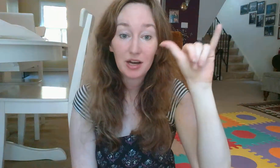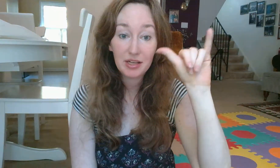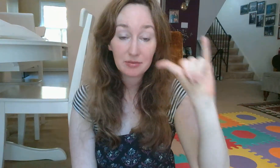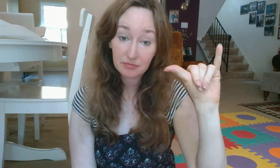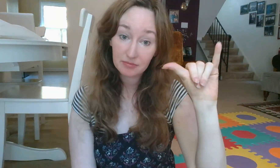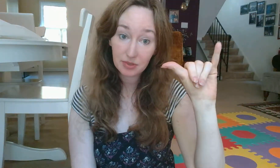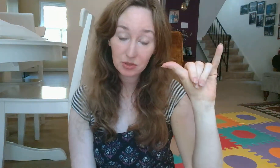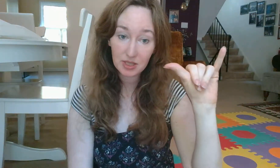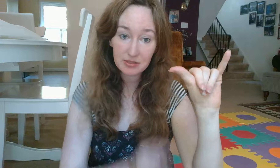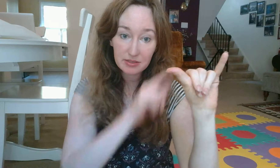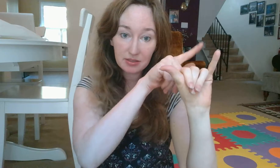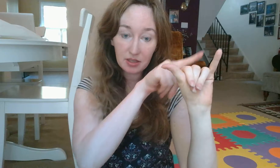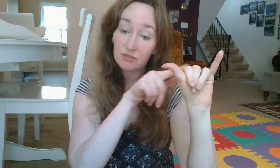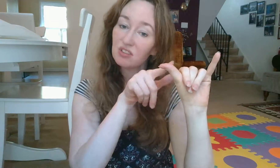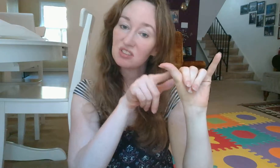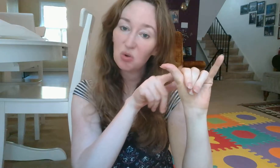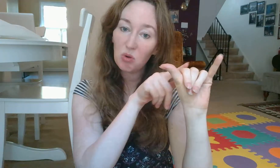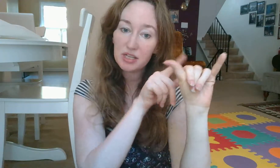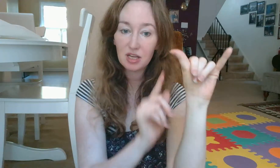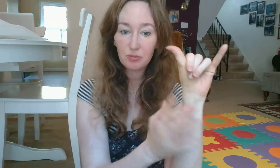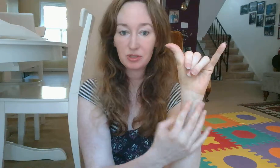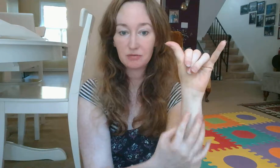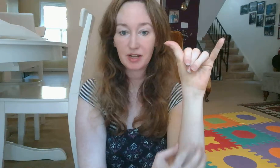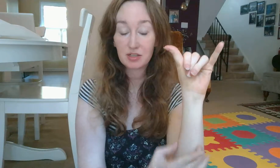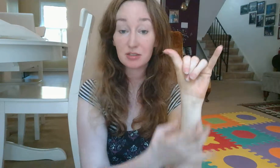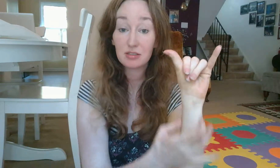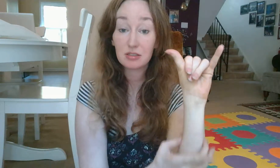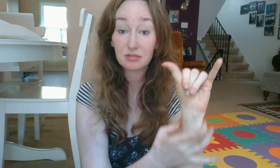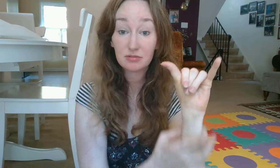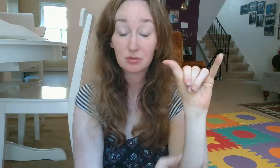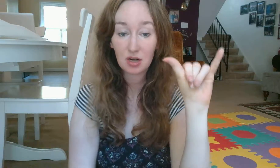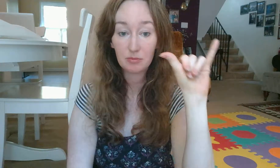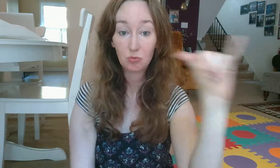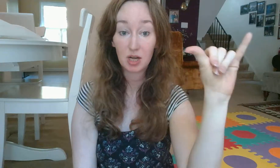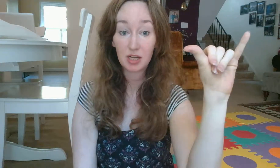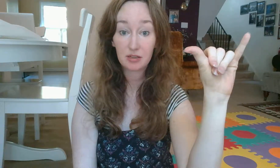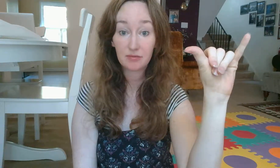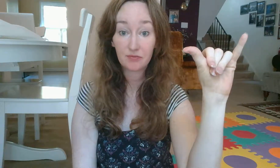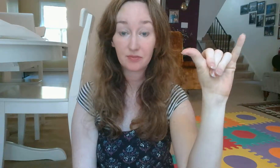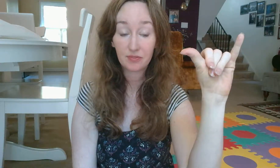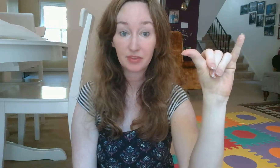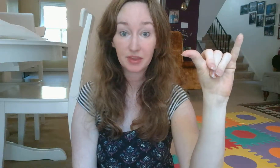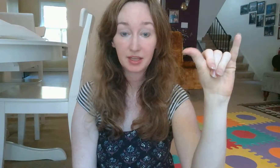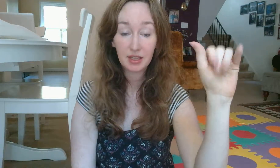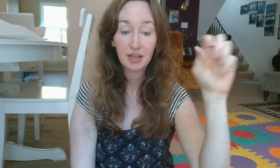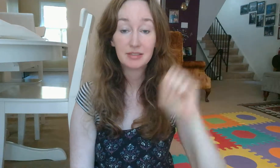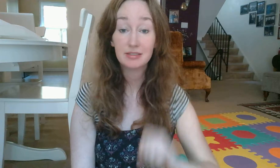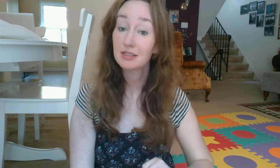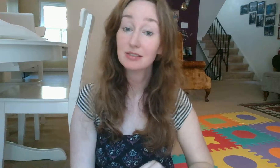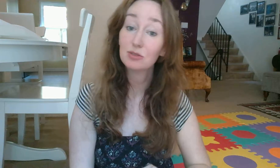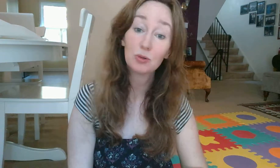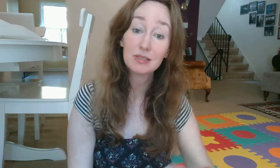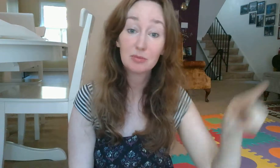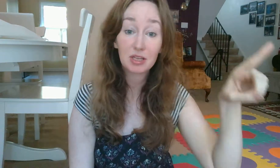Y. You do this. Kind of looks like a Y shape when you factor in your forearm. Y. And then Z is super easy because